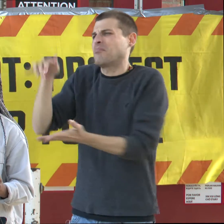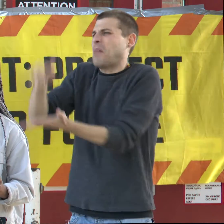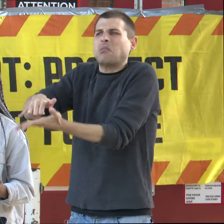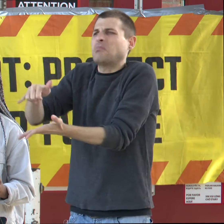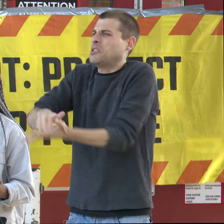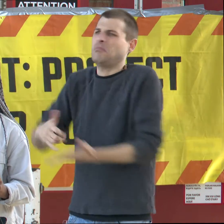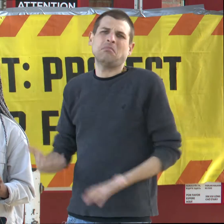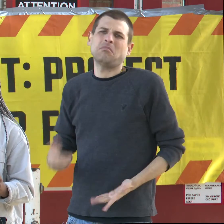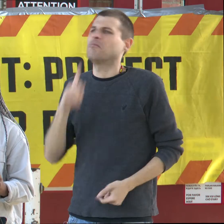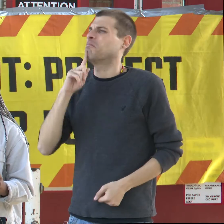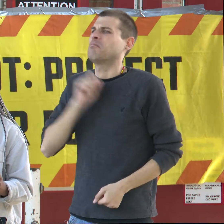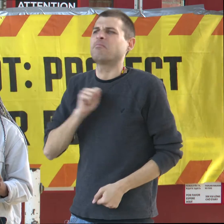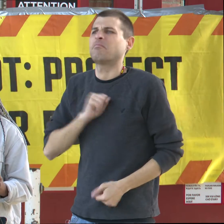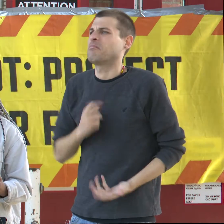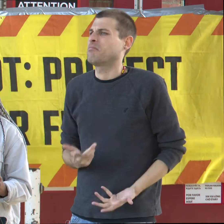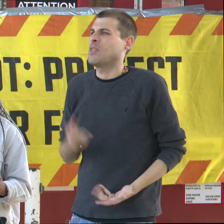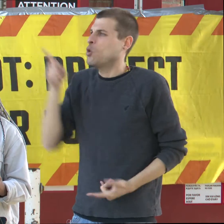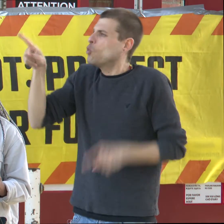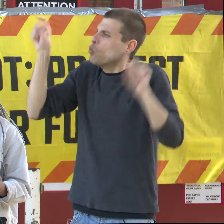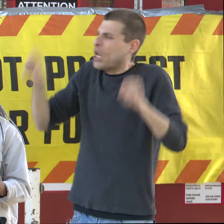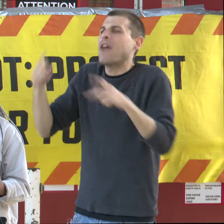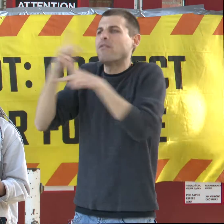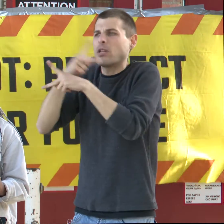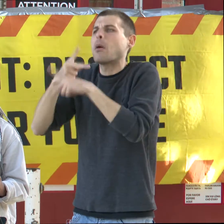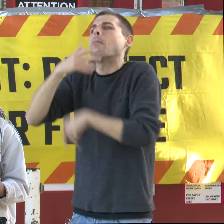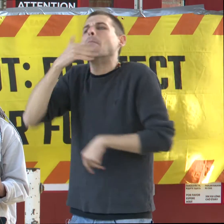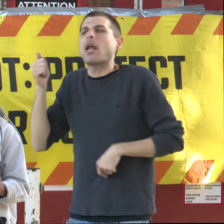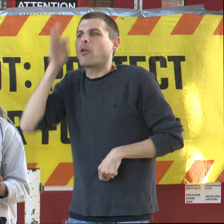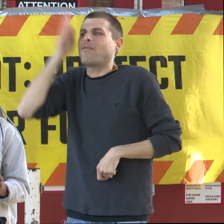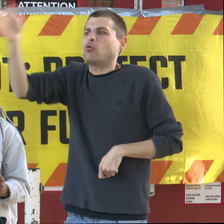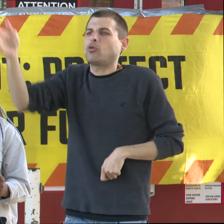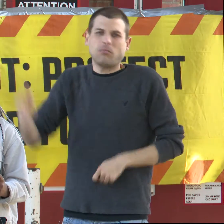and helping these kids have a healthier future.